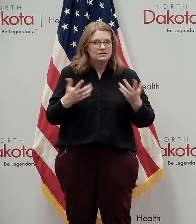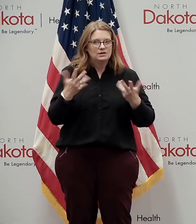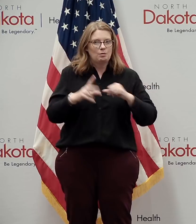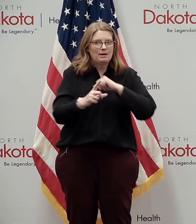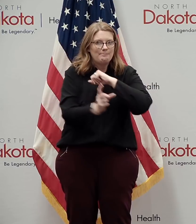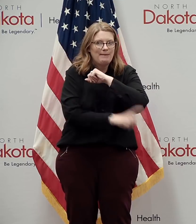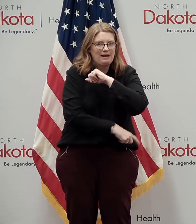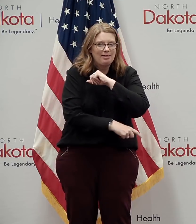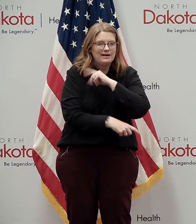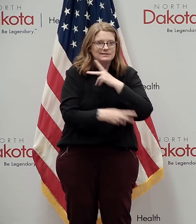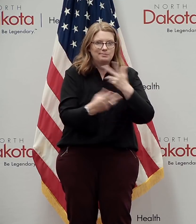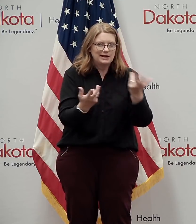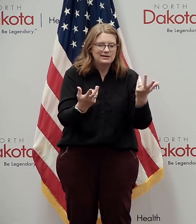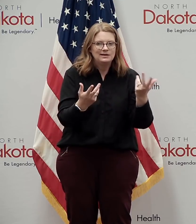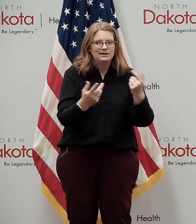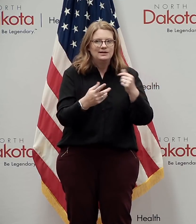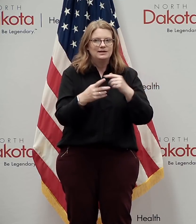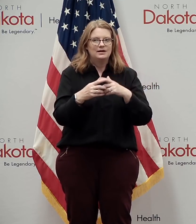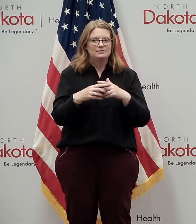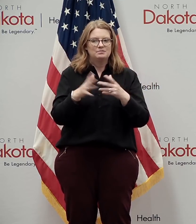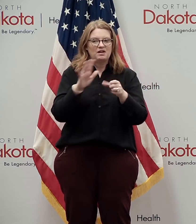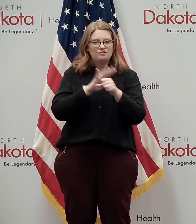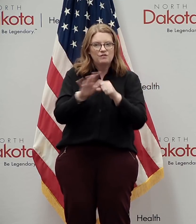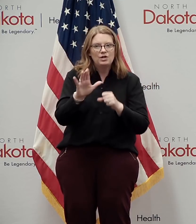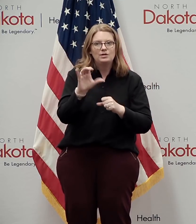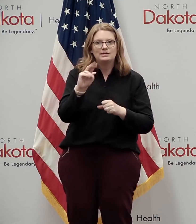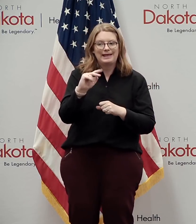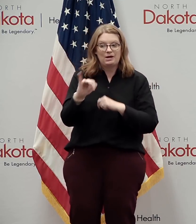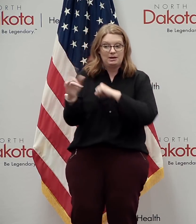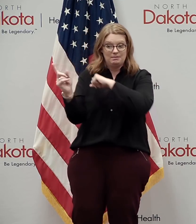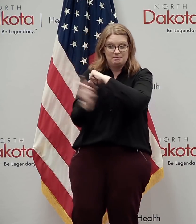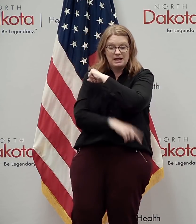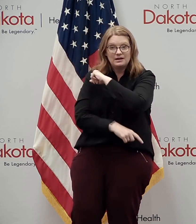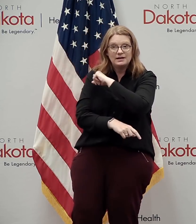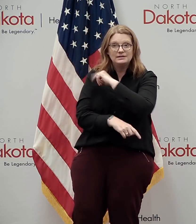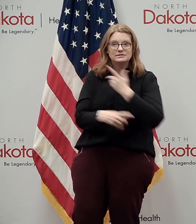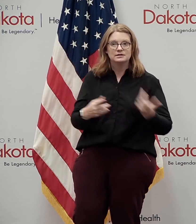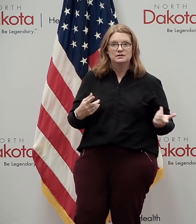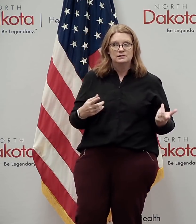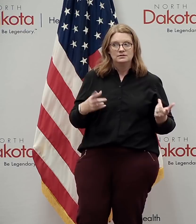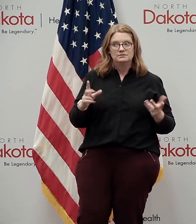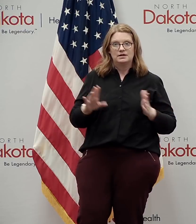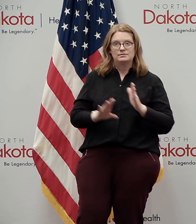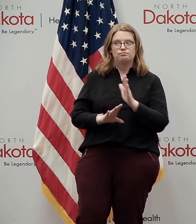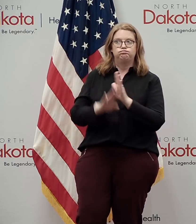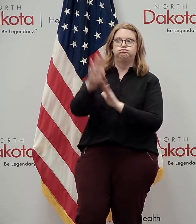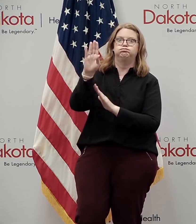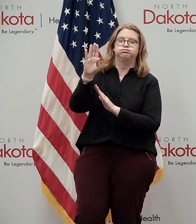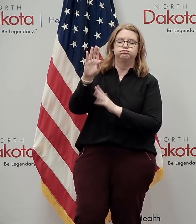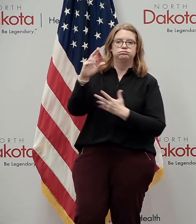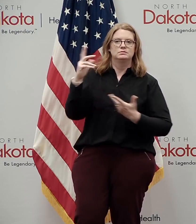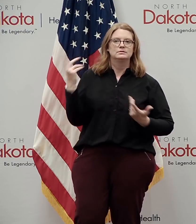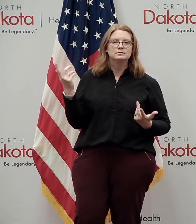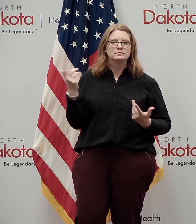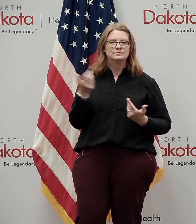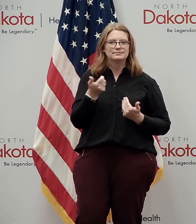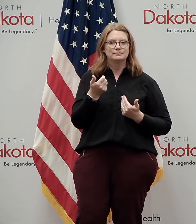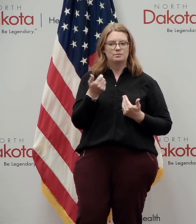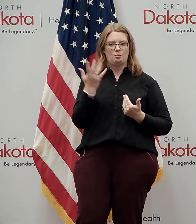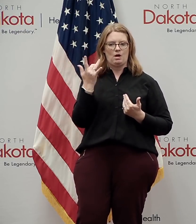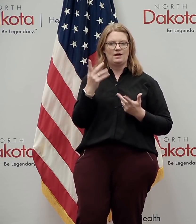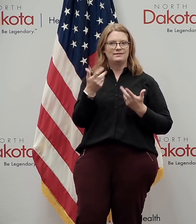don't want to penalize an entire county because case counts went up because of a couple of